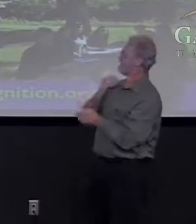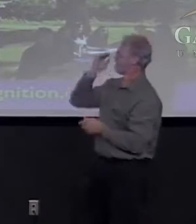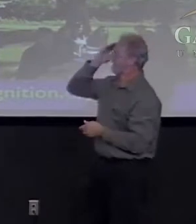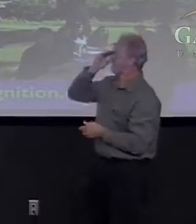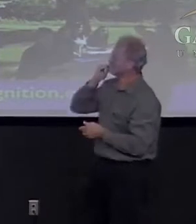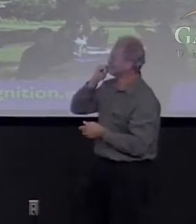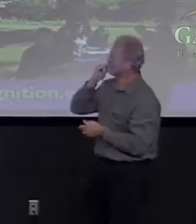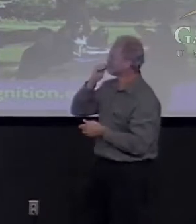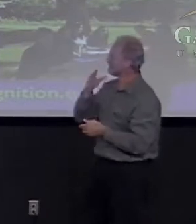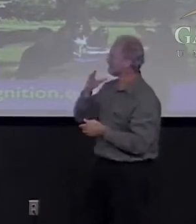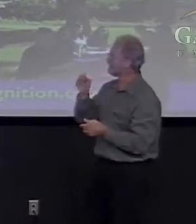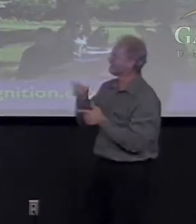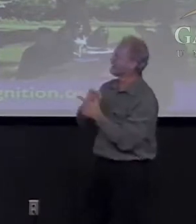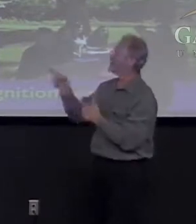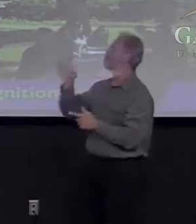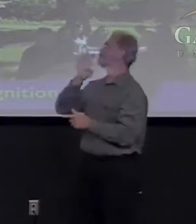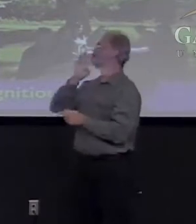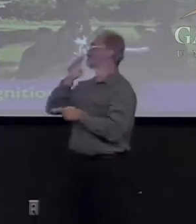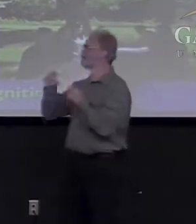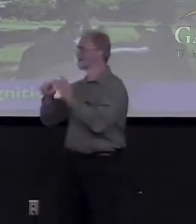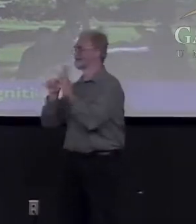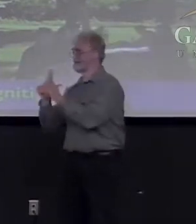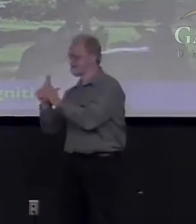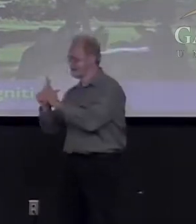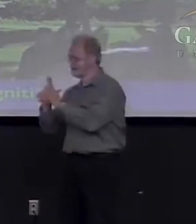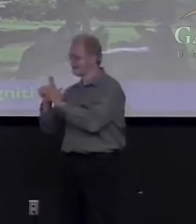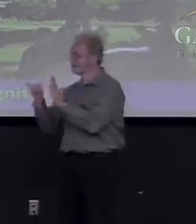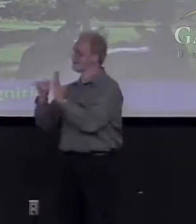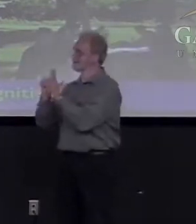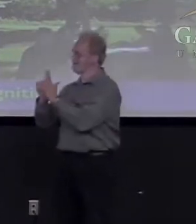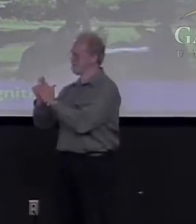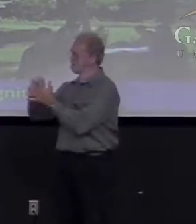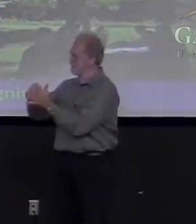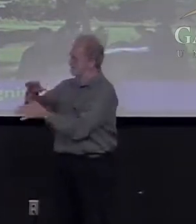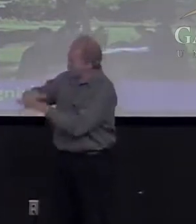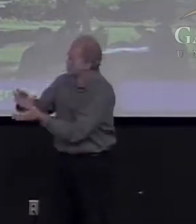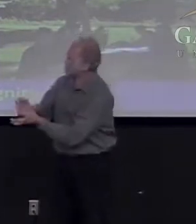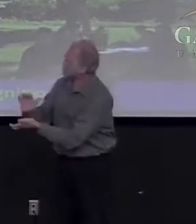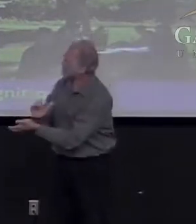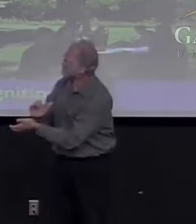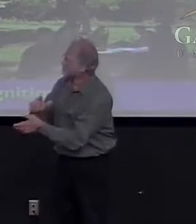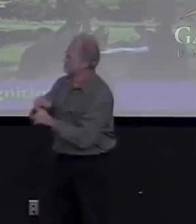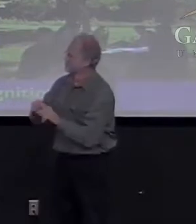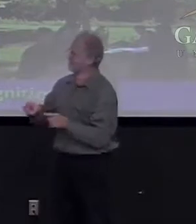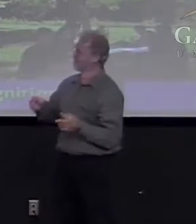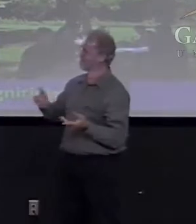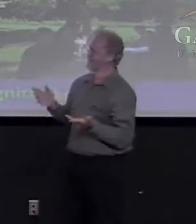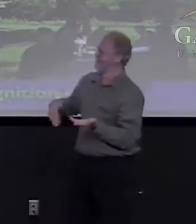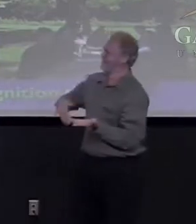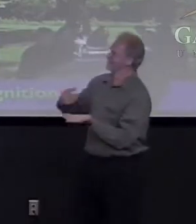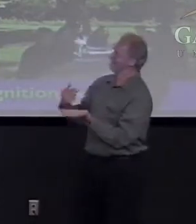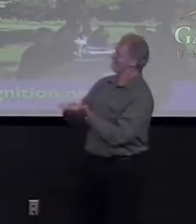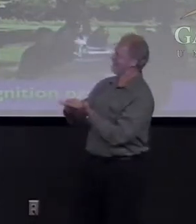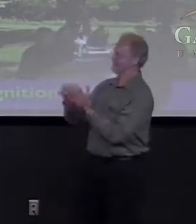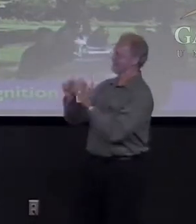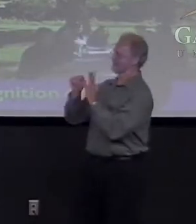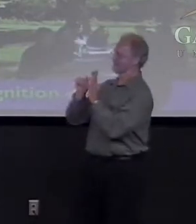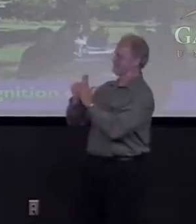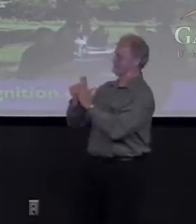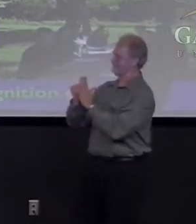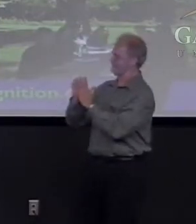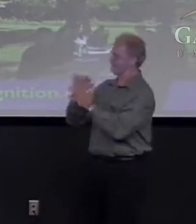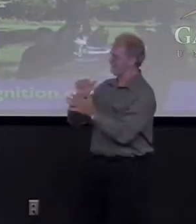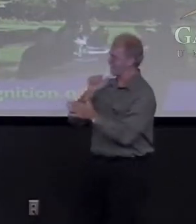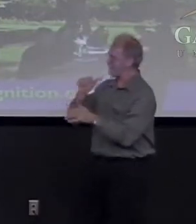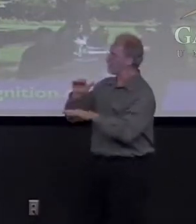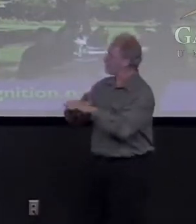externalized, does that help give and attribute more meaning to the symbols that we have in our heads because they're able